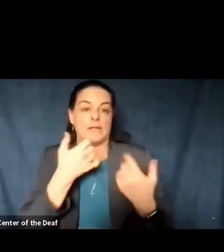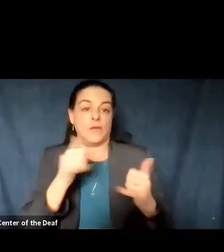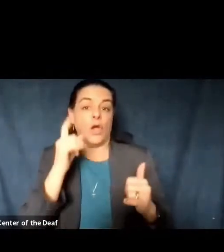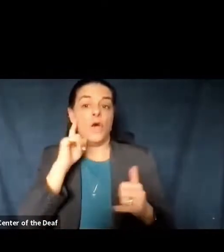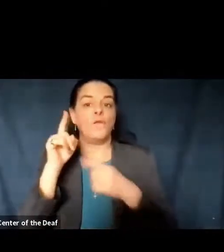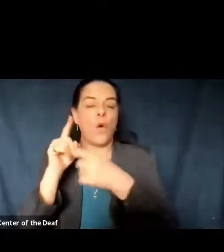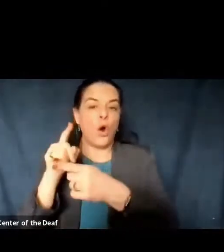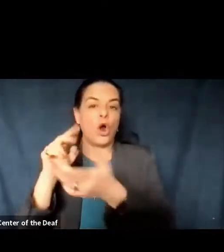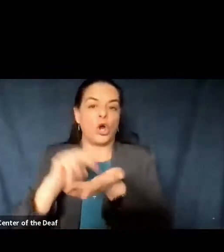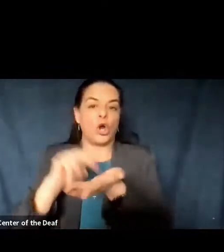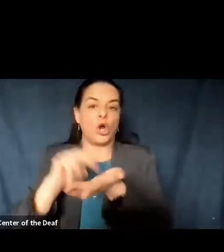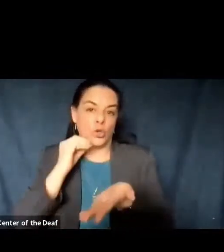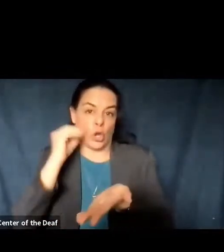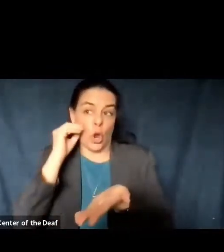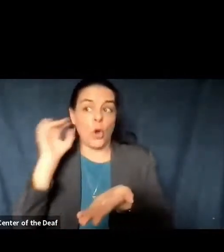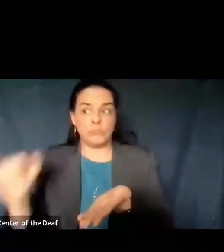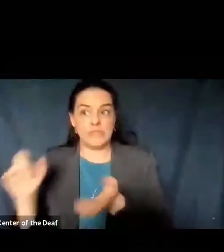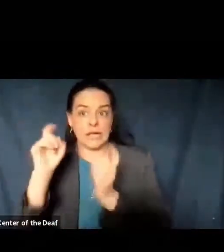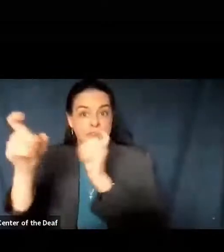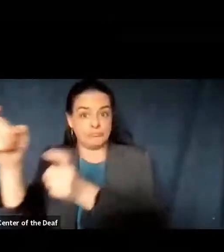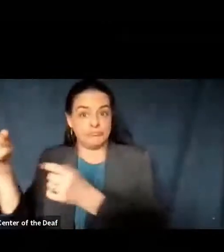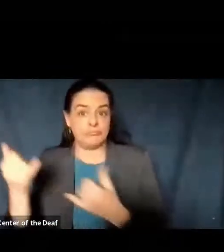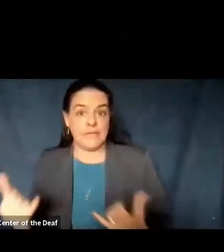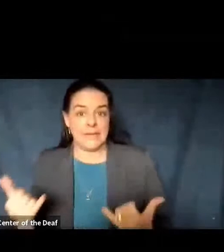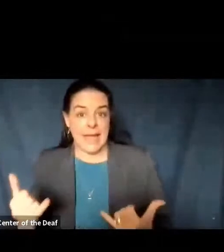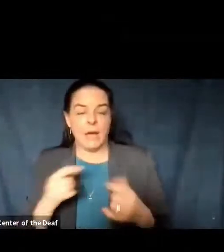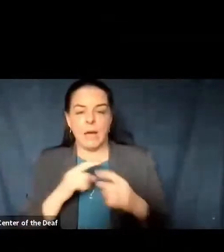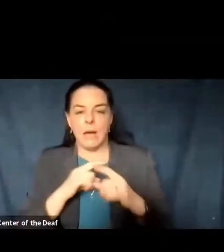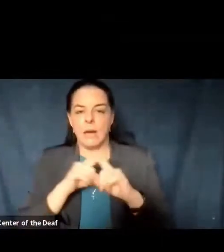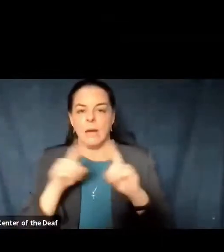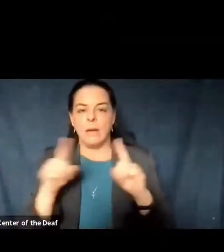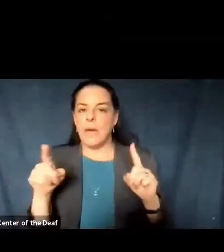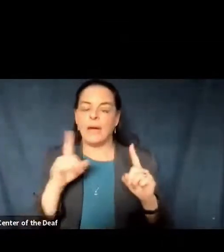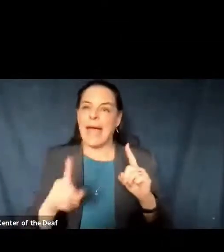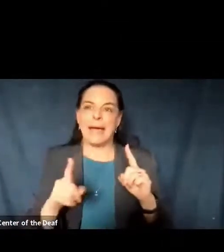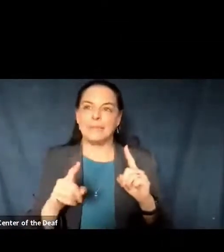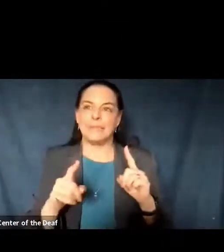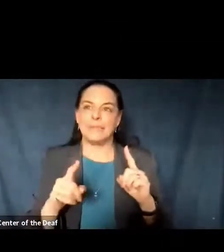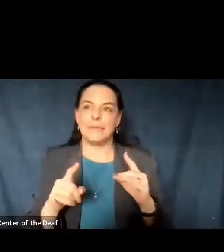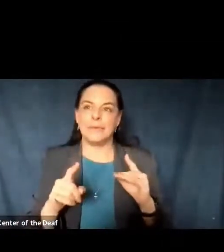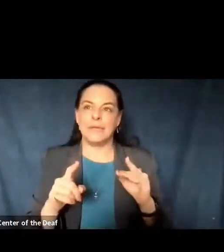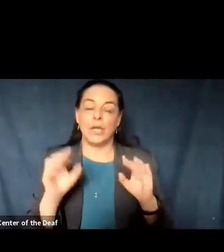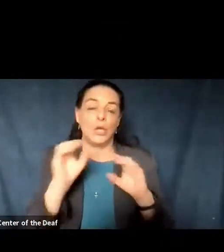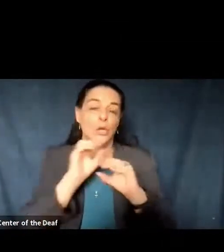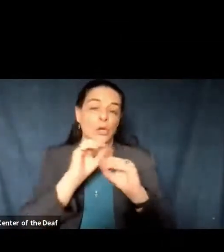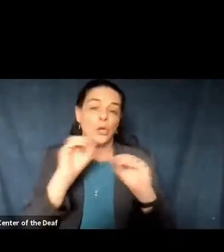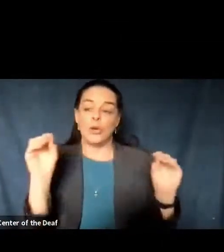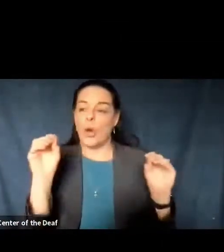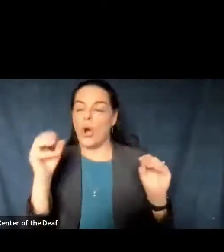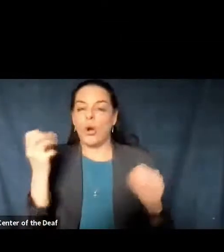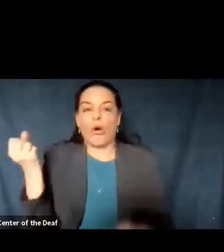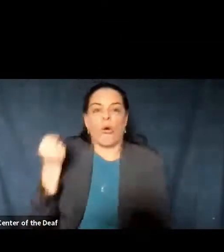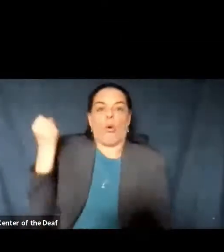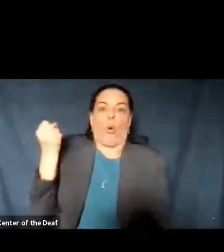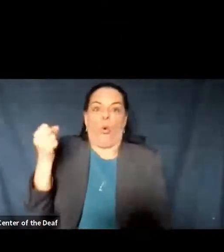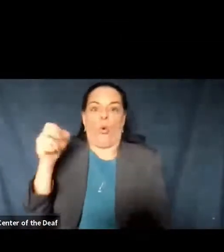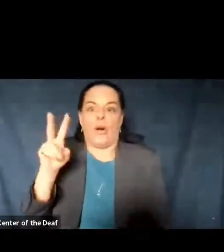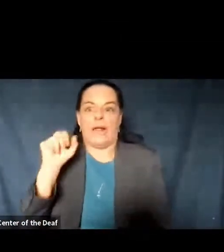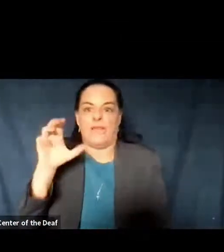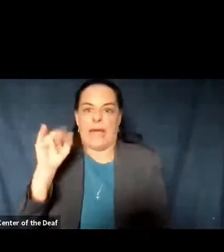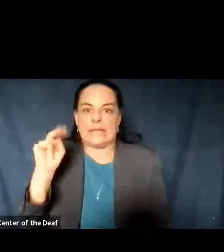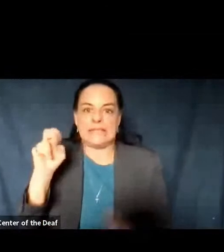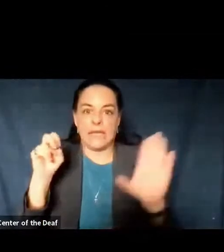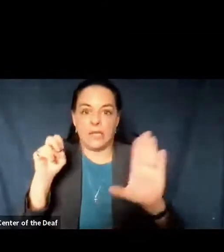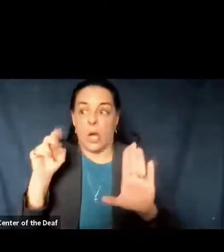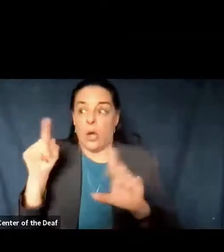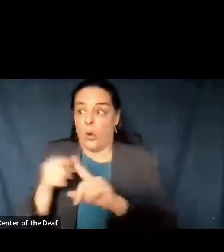now. But there is absolutely no hoarding or holding of vaccine. As soon as we're getting it and are logistically